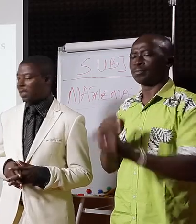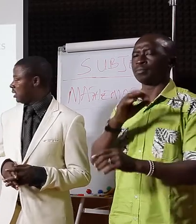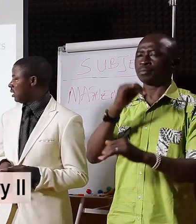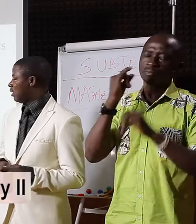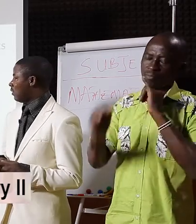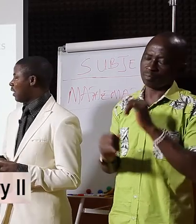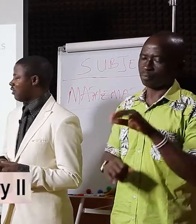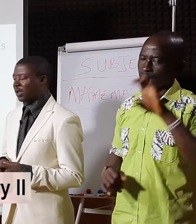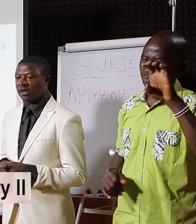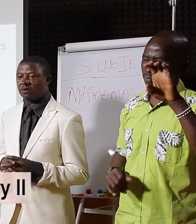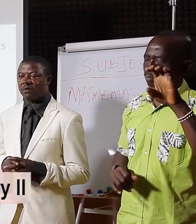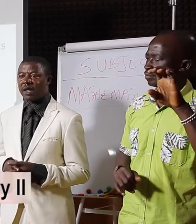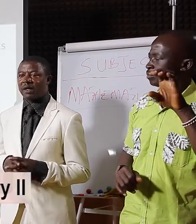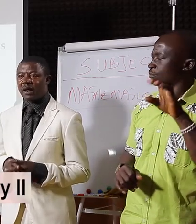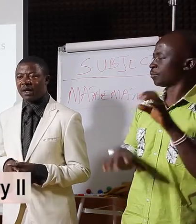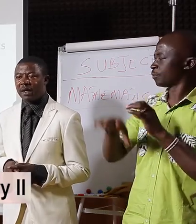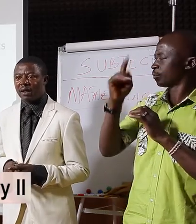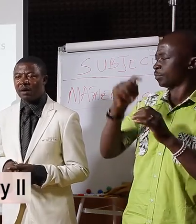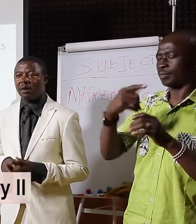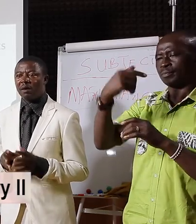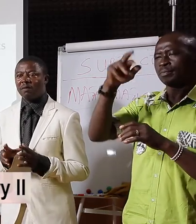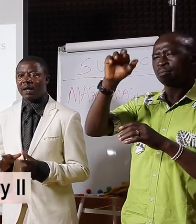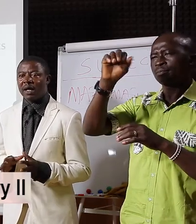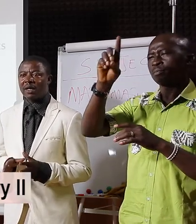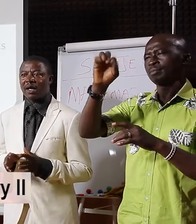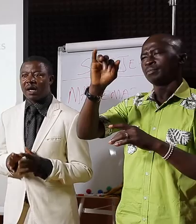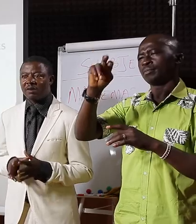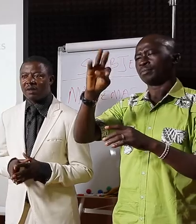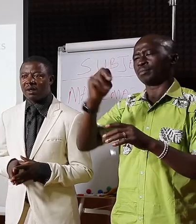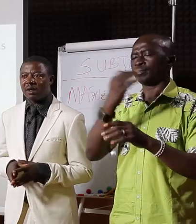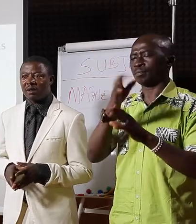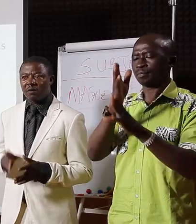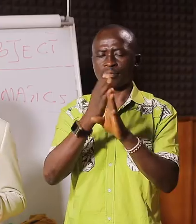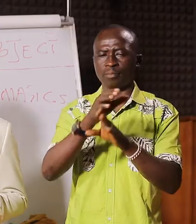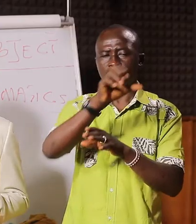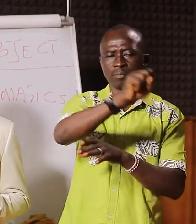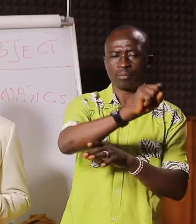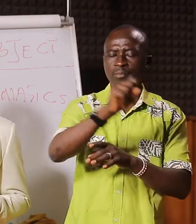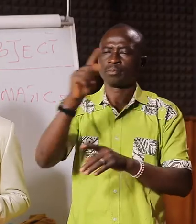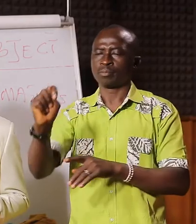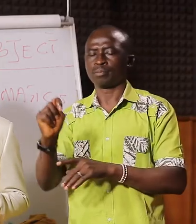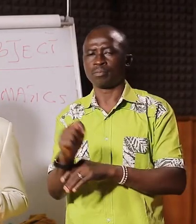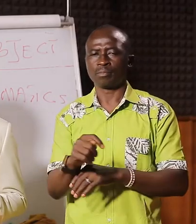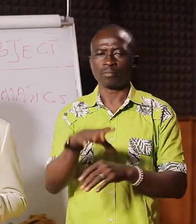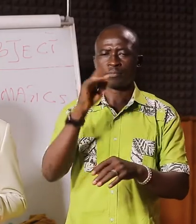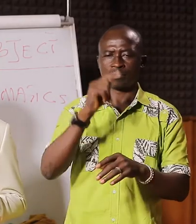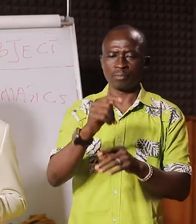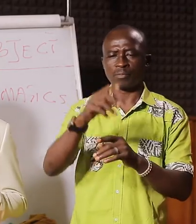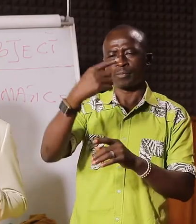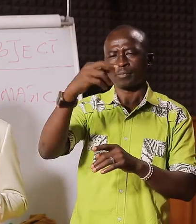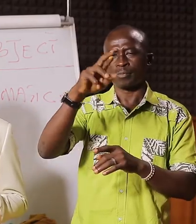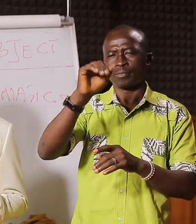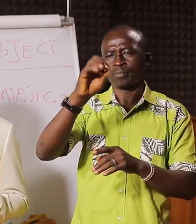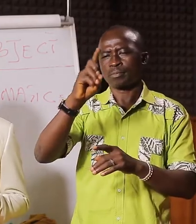finally C, we are expected to find the gradient of line ST. Find the gradient of